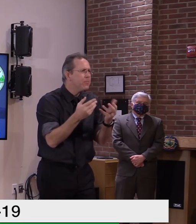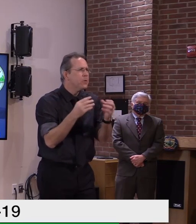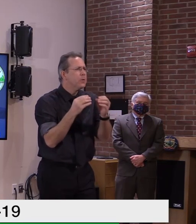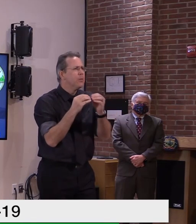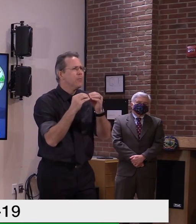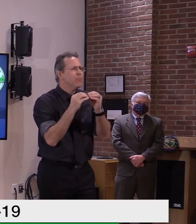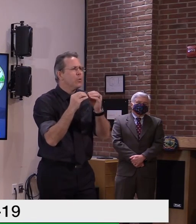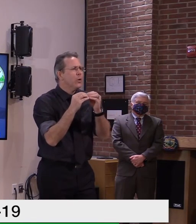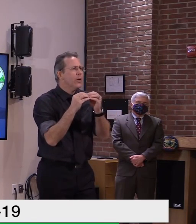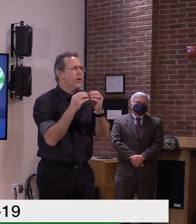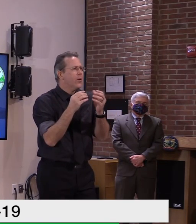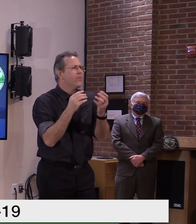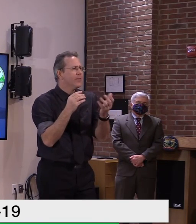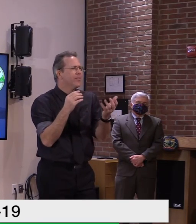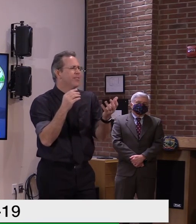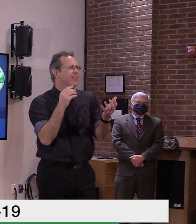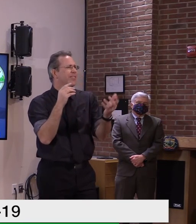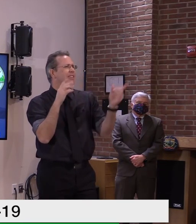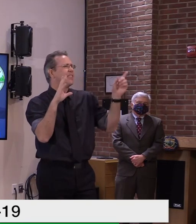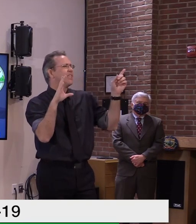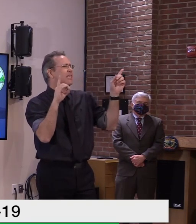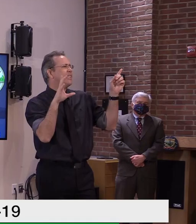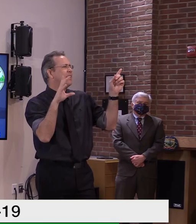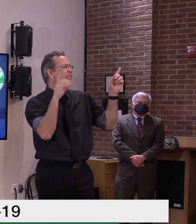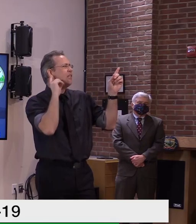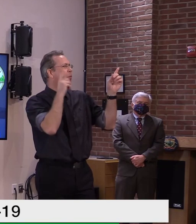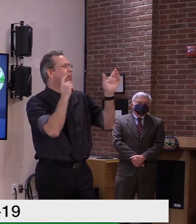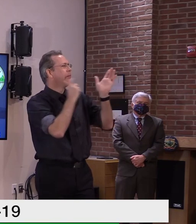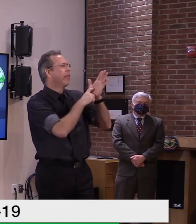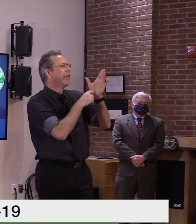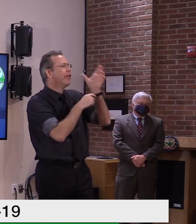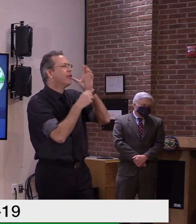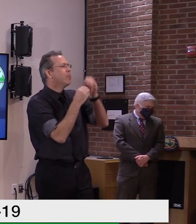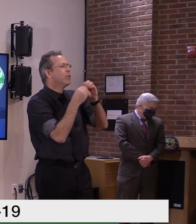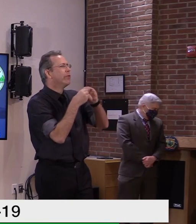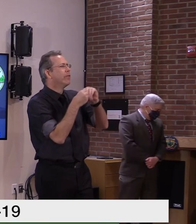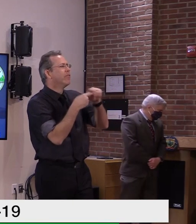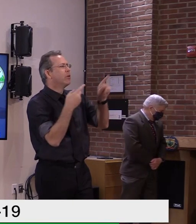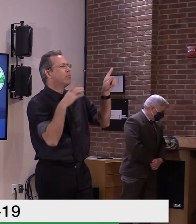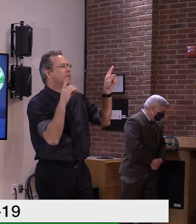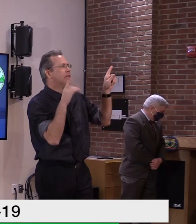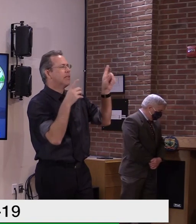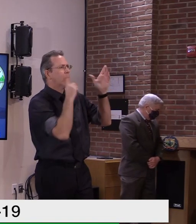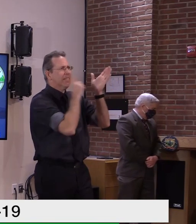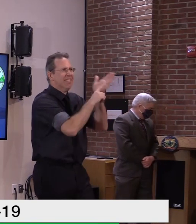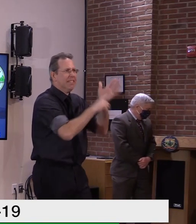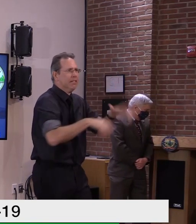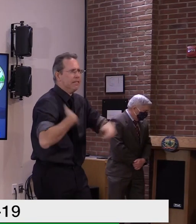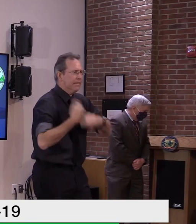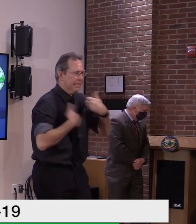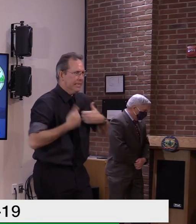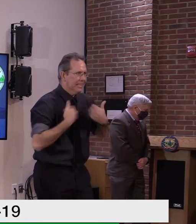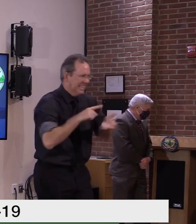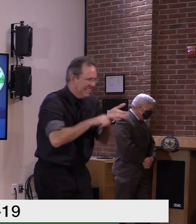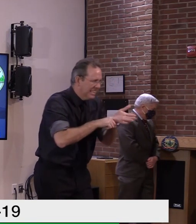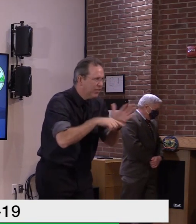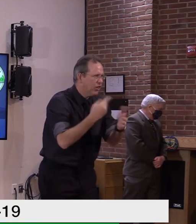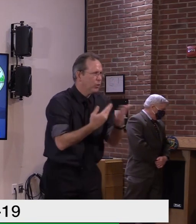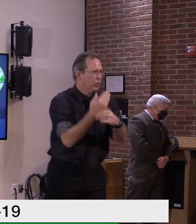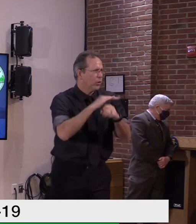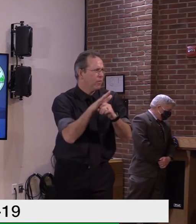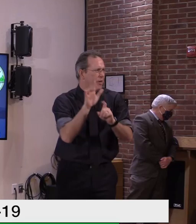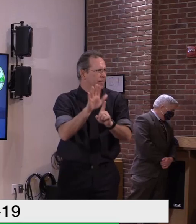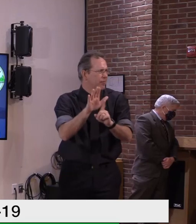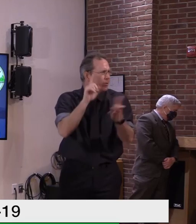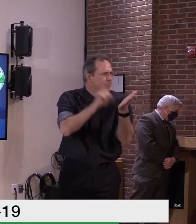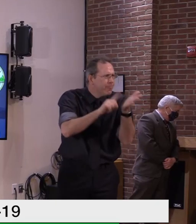Control in this country, something that hasn't been done with as much vigor as other places in the world, I think will